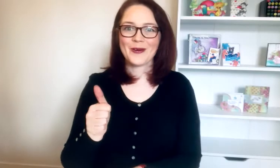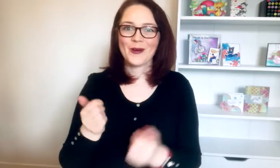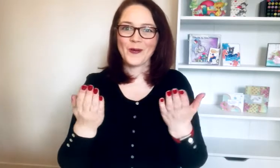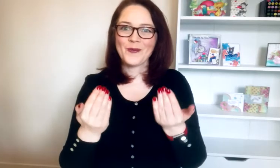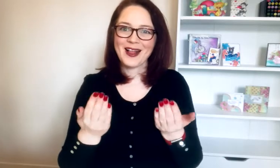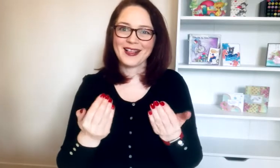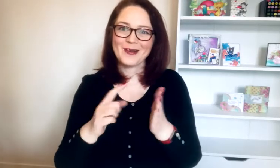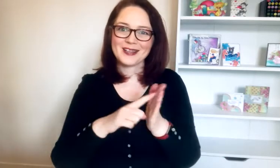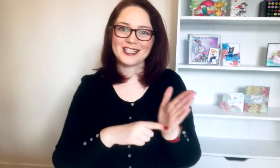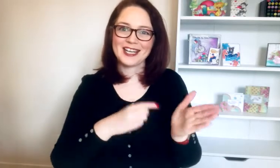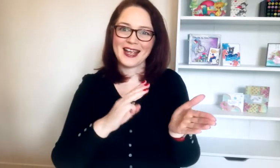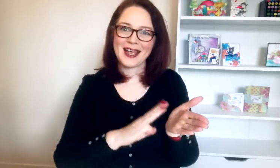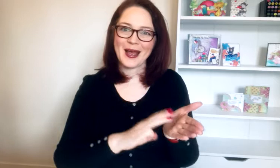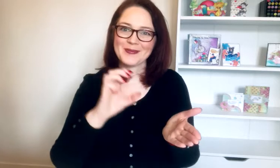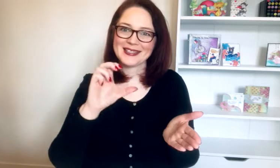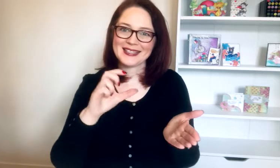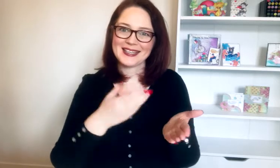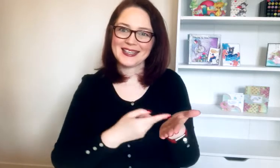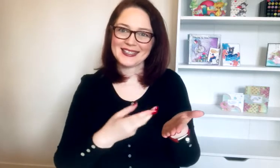Hello and welcome to JMC Designs.